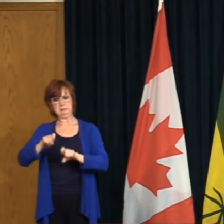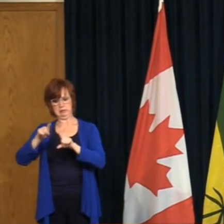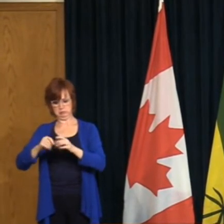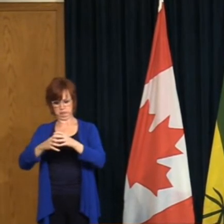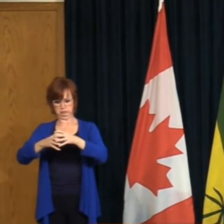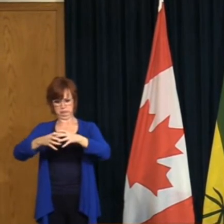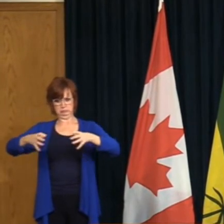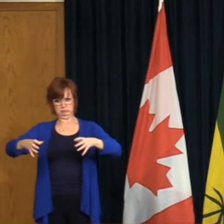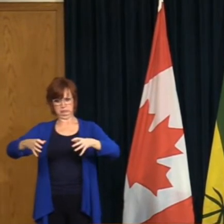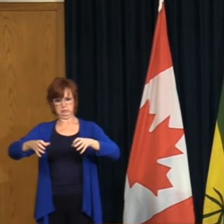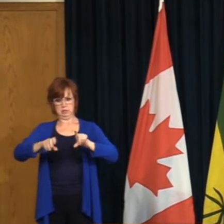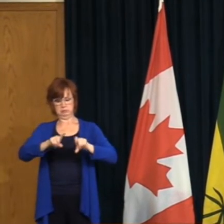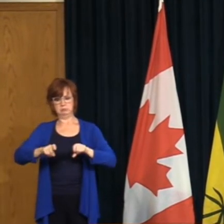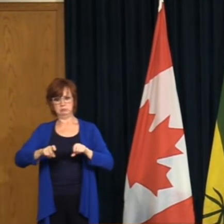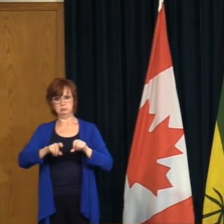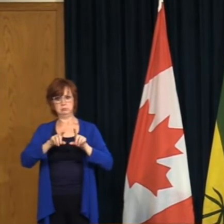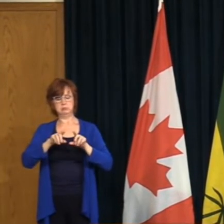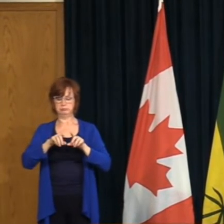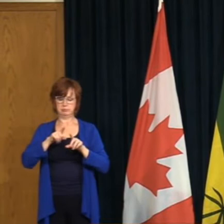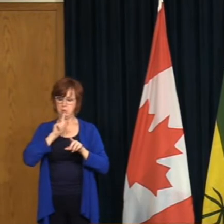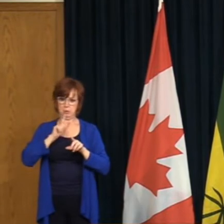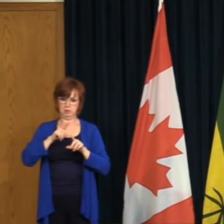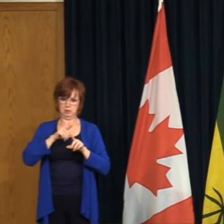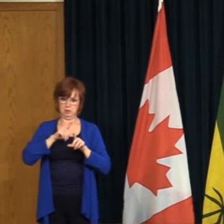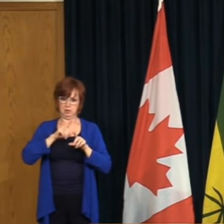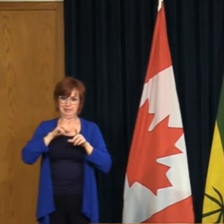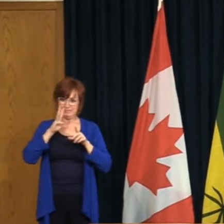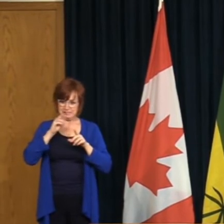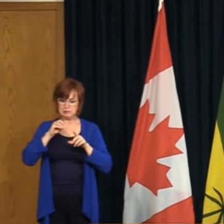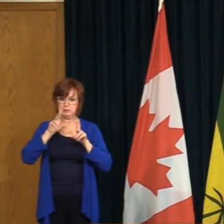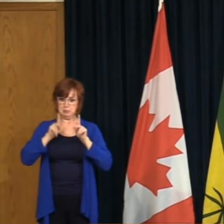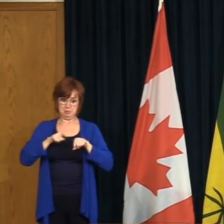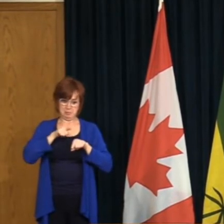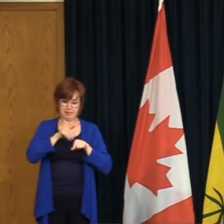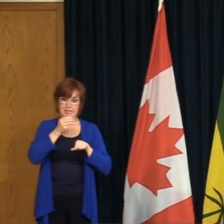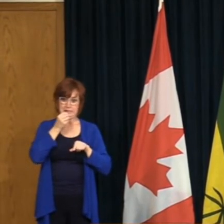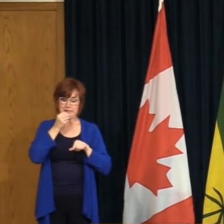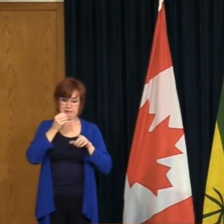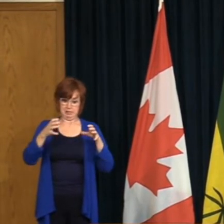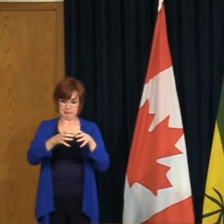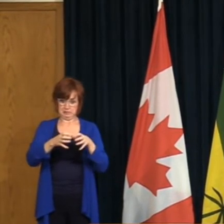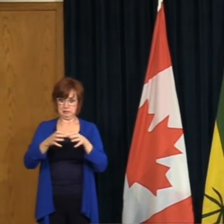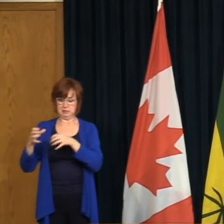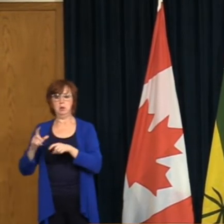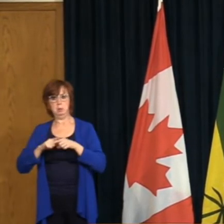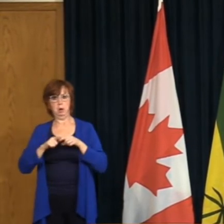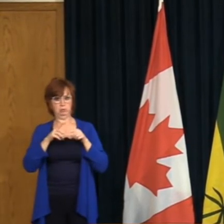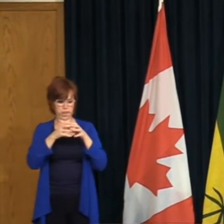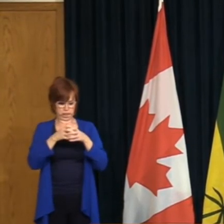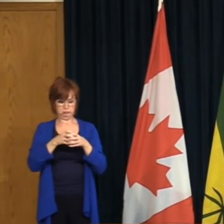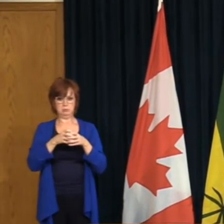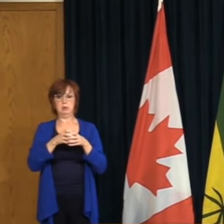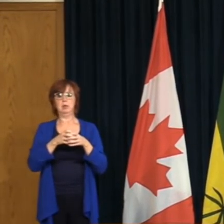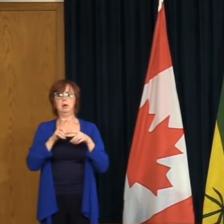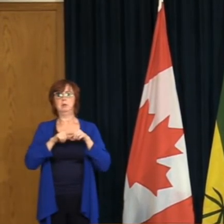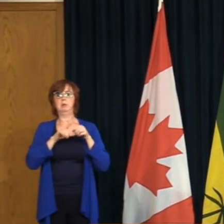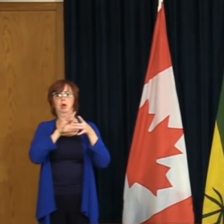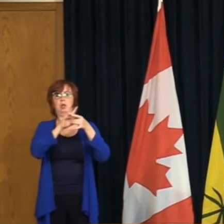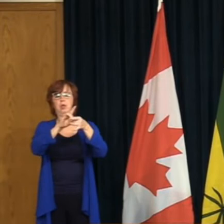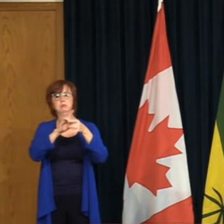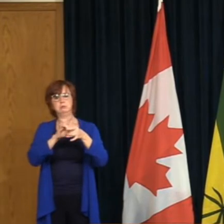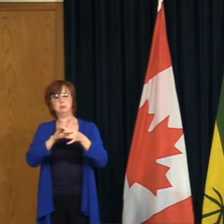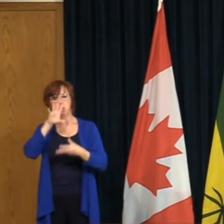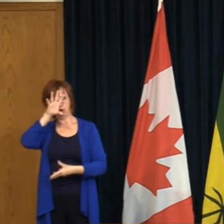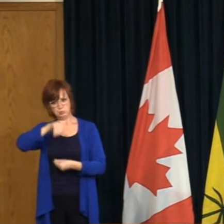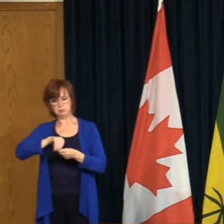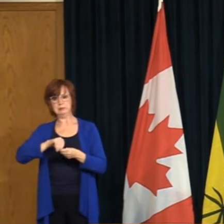represents people that come into contact with later or at the gathering. And I'm also wondering for both Dr. Shahab and the Premier, whether